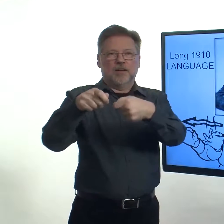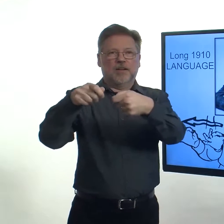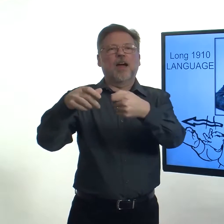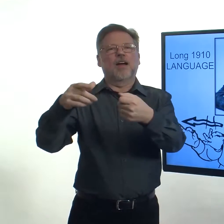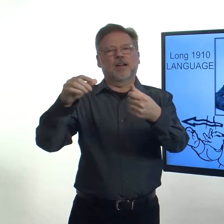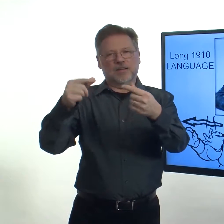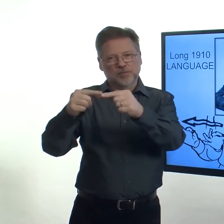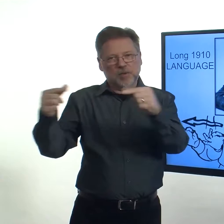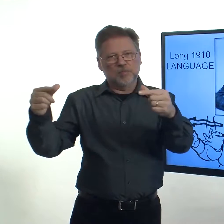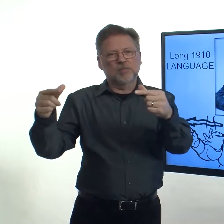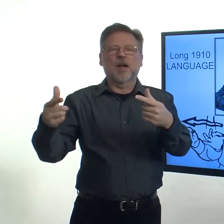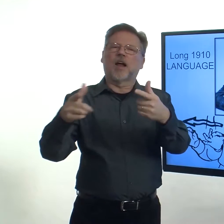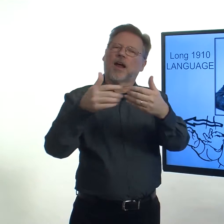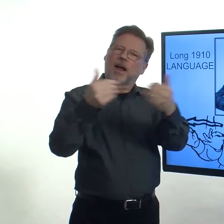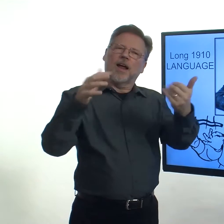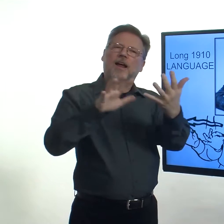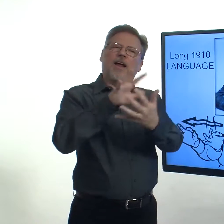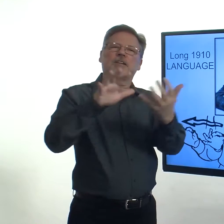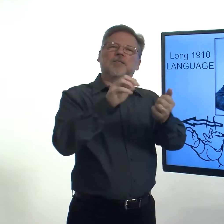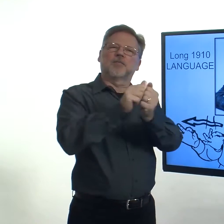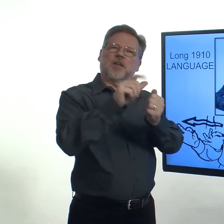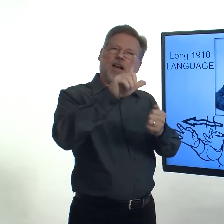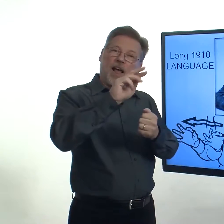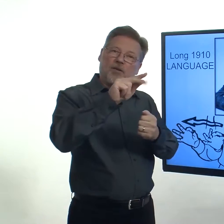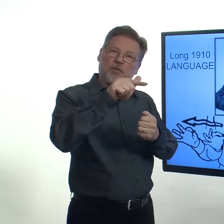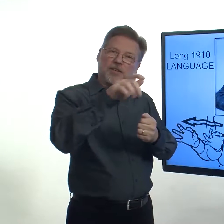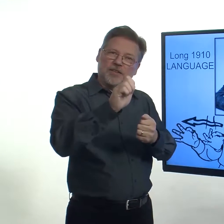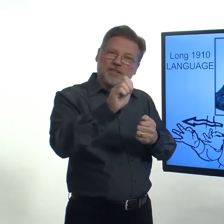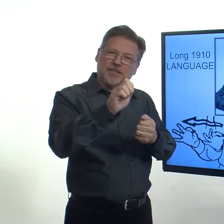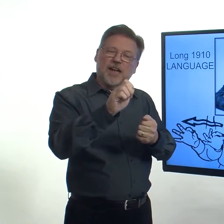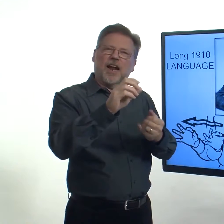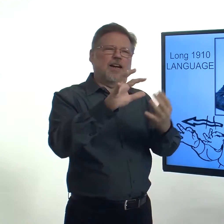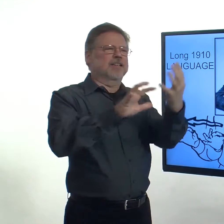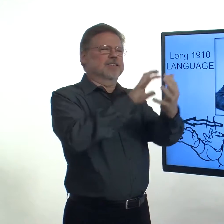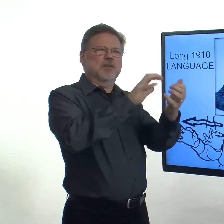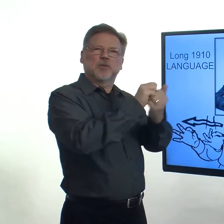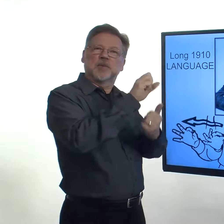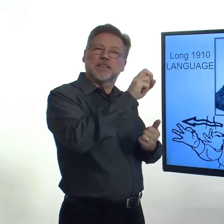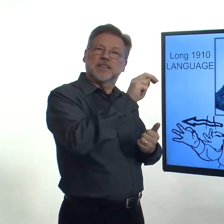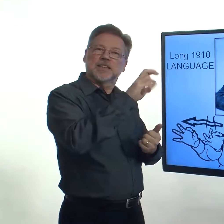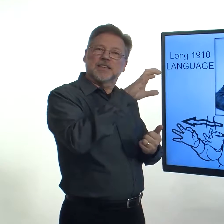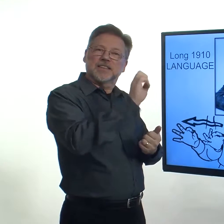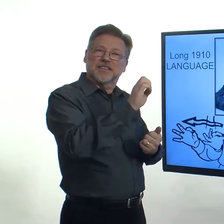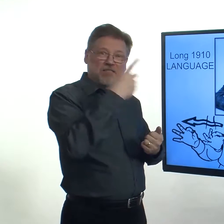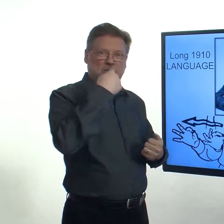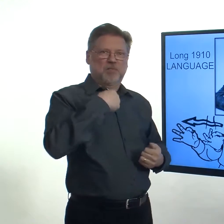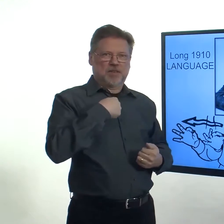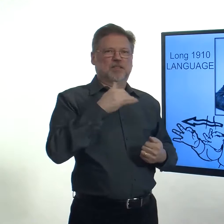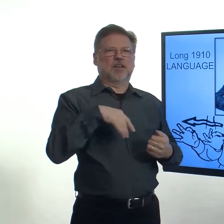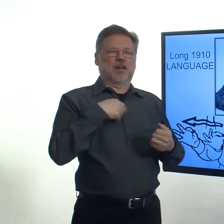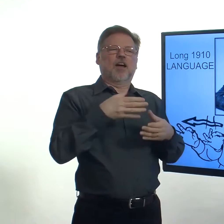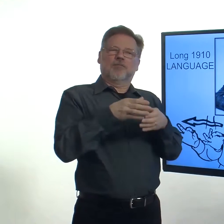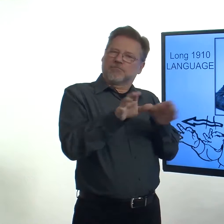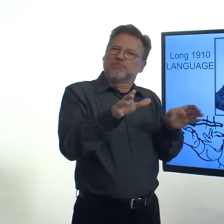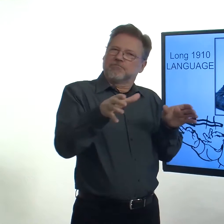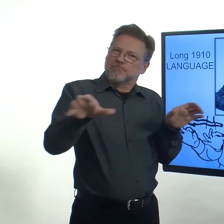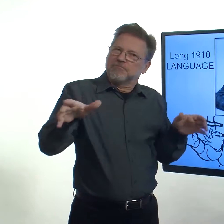sign, like the initialized variant of language, but creates confusion with sentence. For me, each of these meanings are expressed with different hand